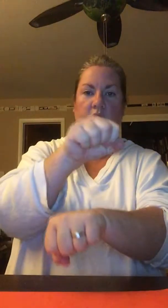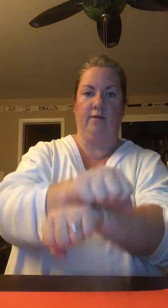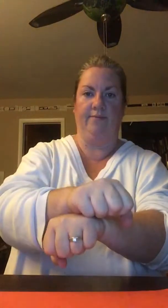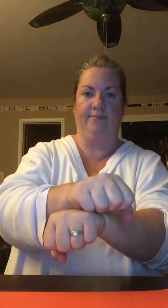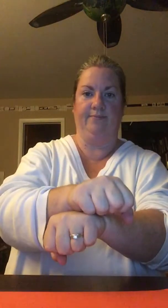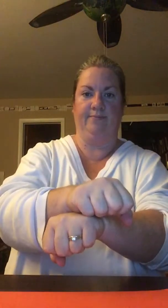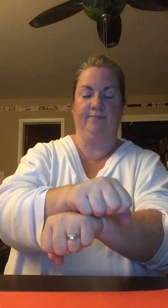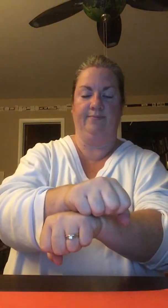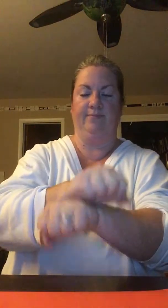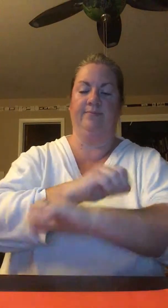work.